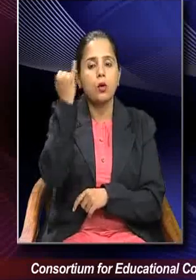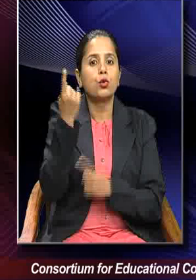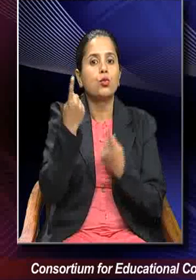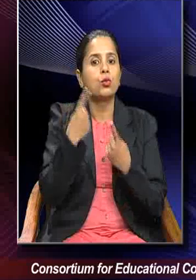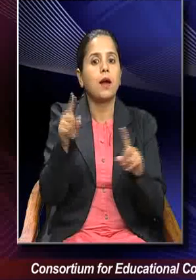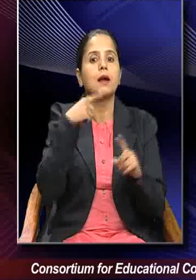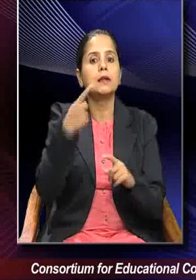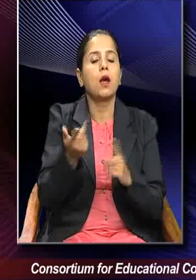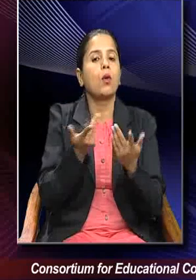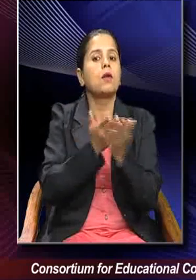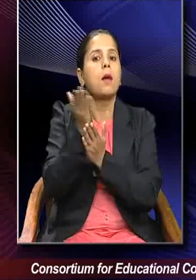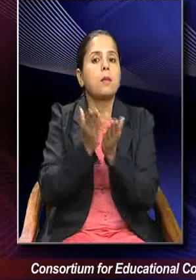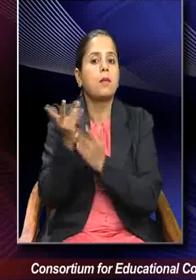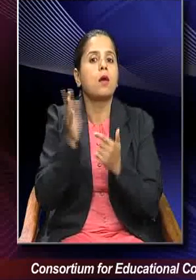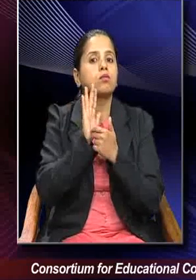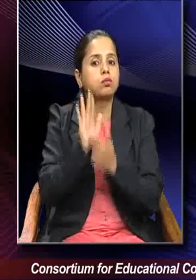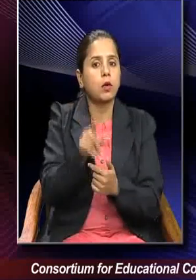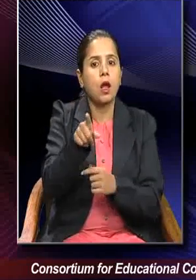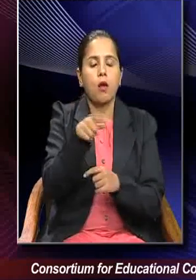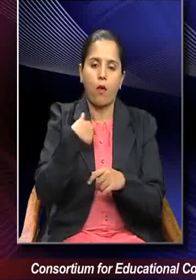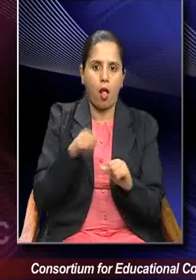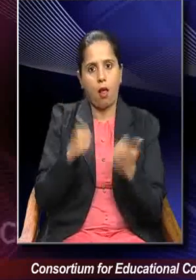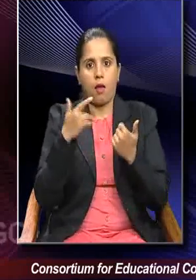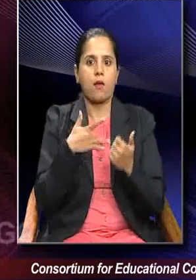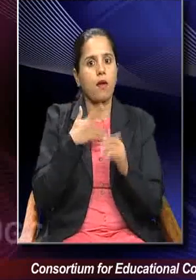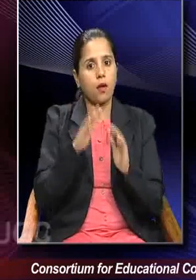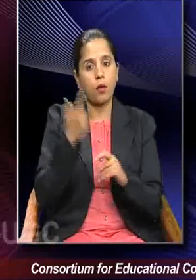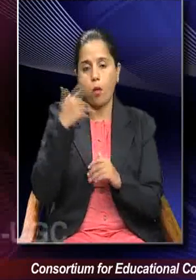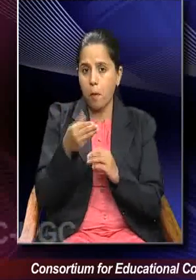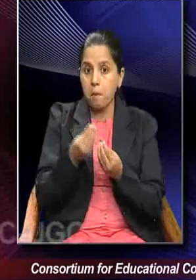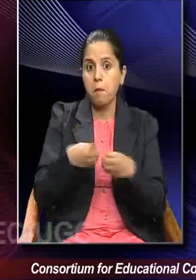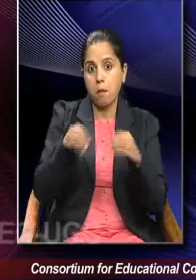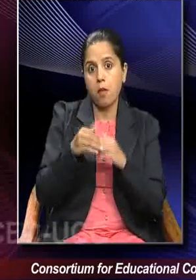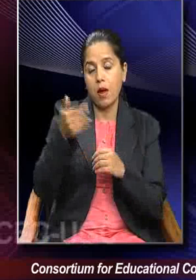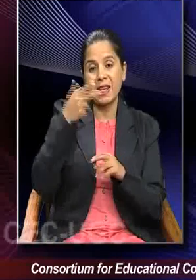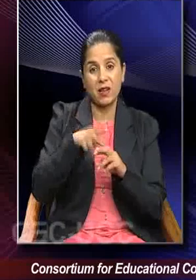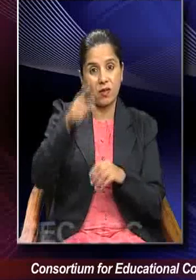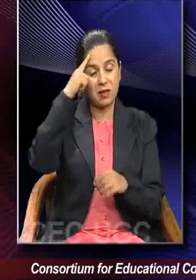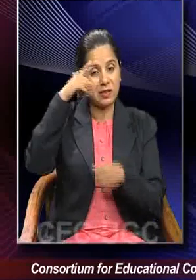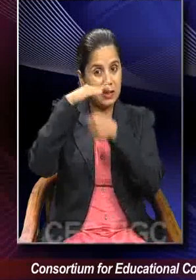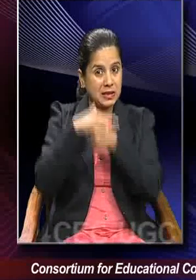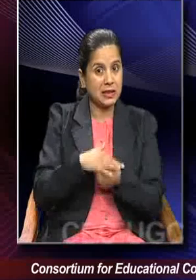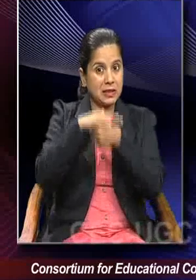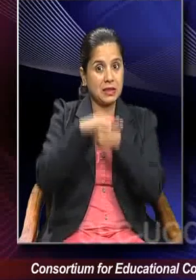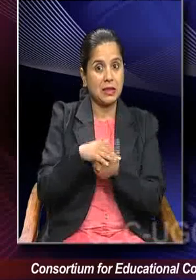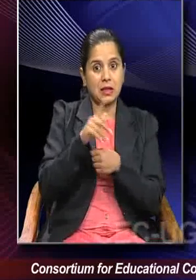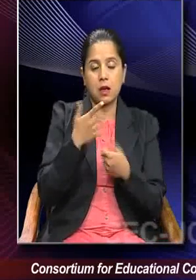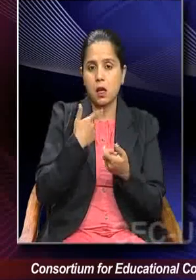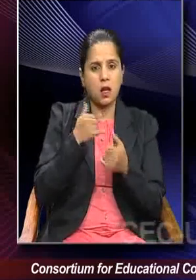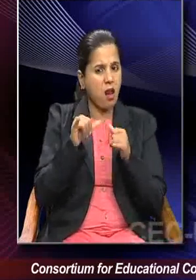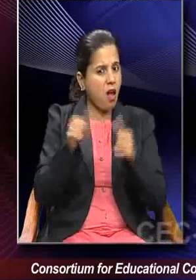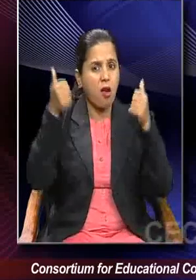of approaches that work for you. Furthermore, if stress becomes